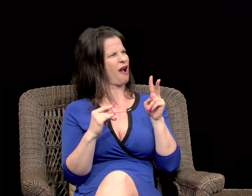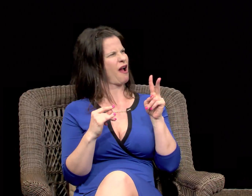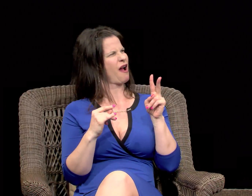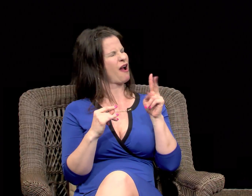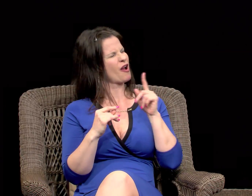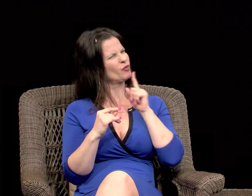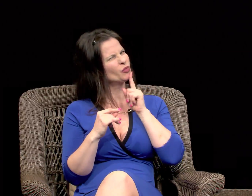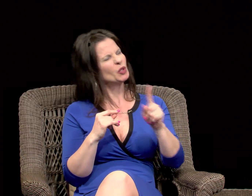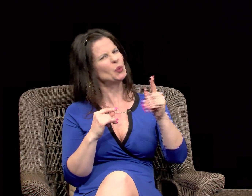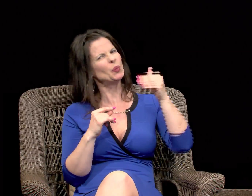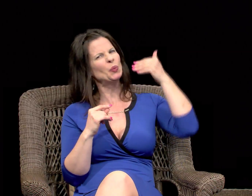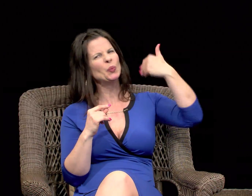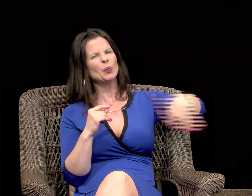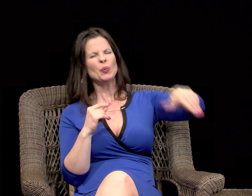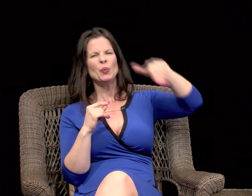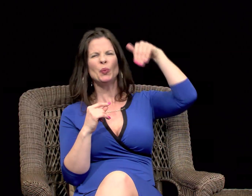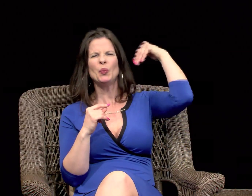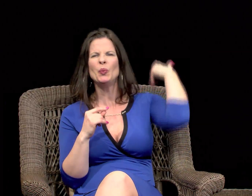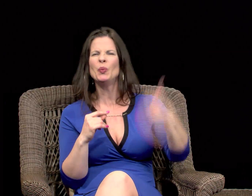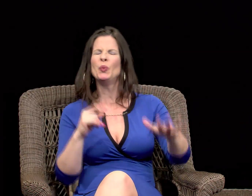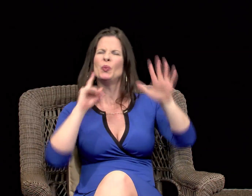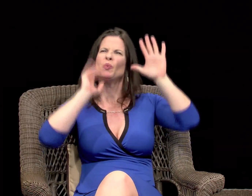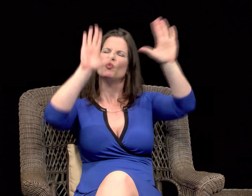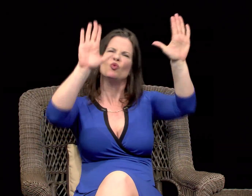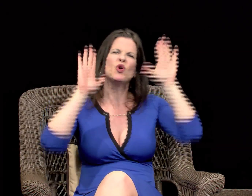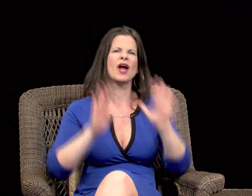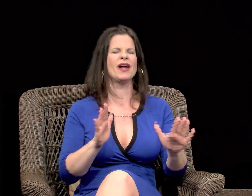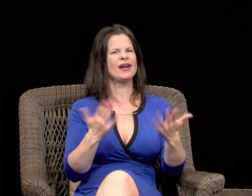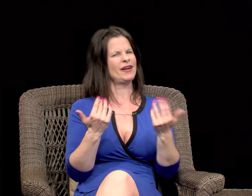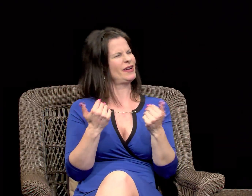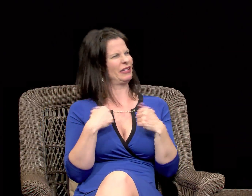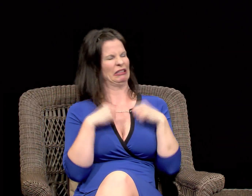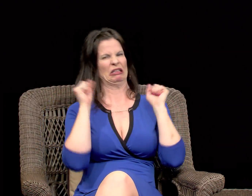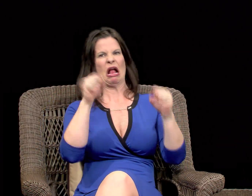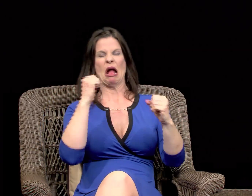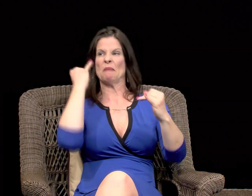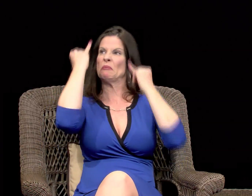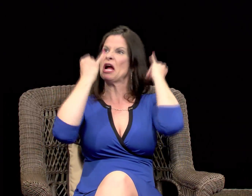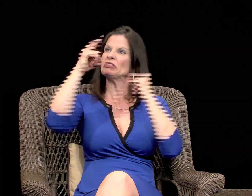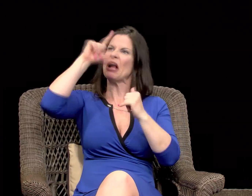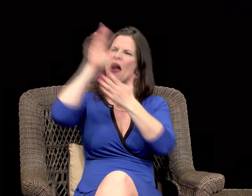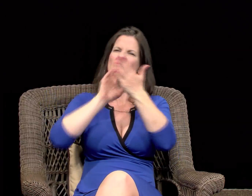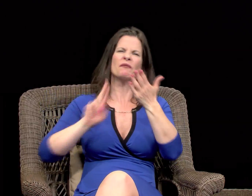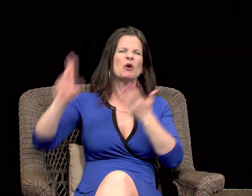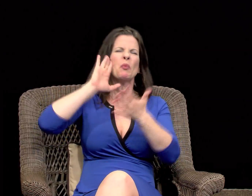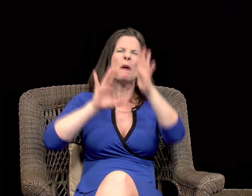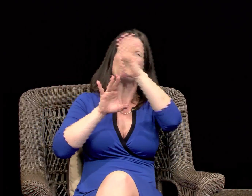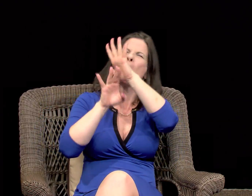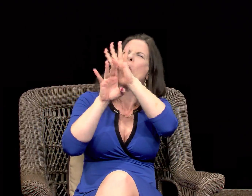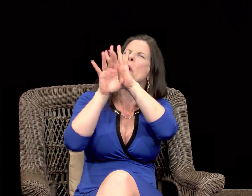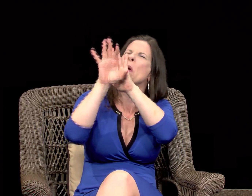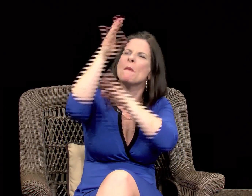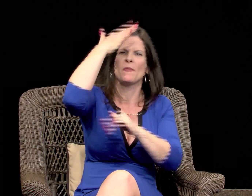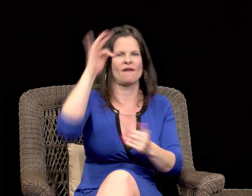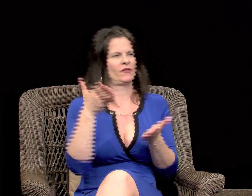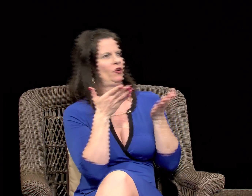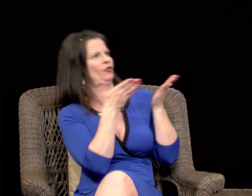is very important. These are important issues. So she is wonderful, and I can imagine that